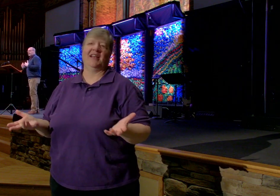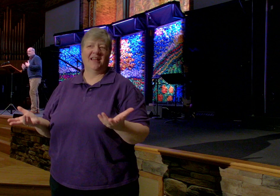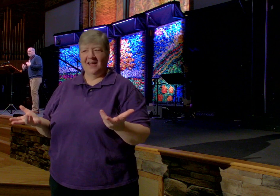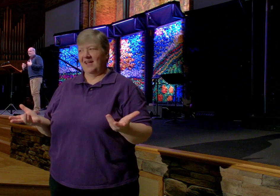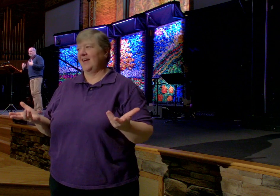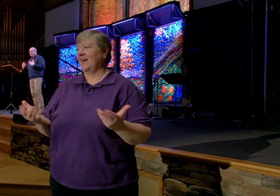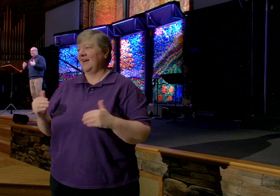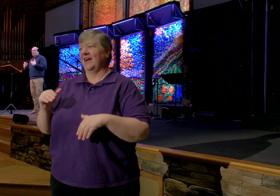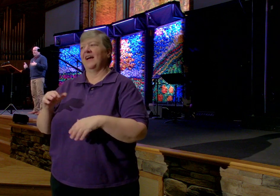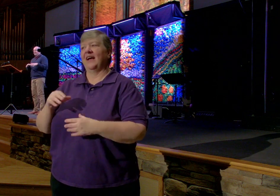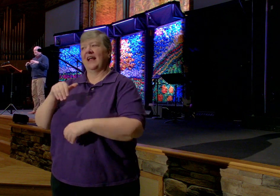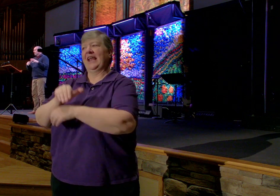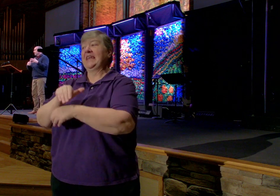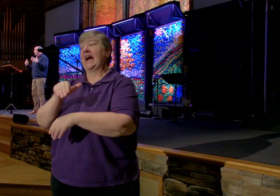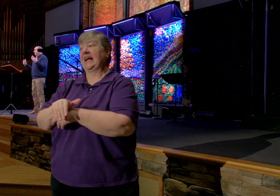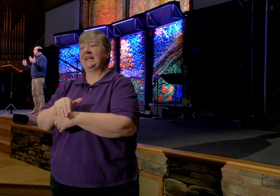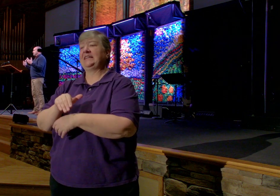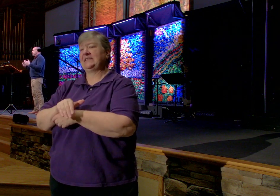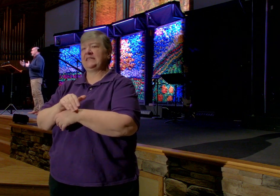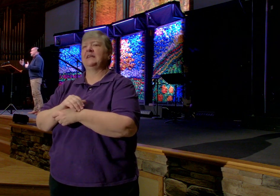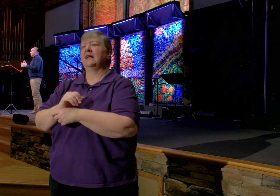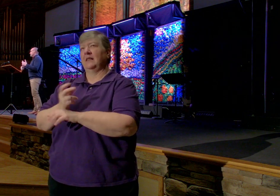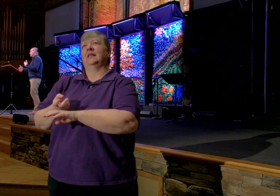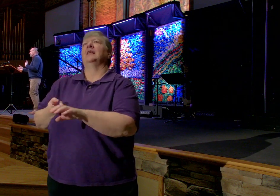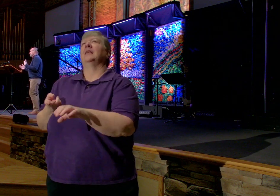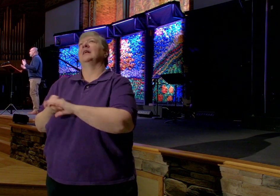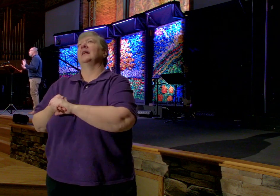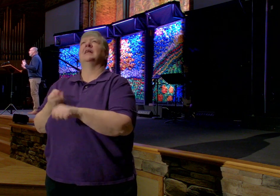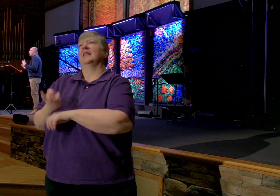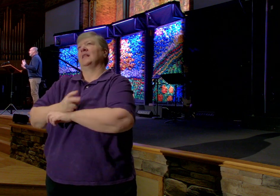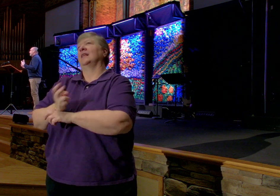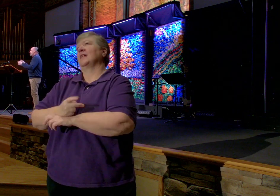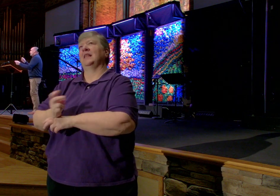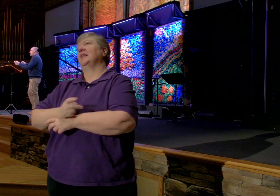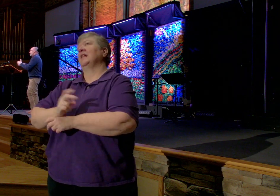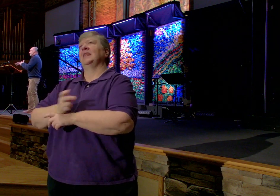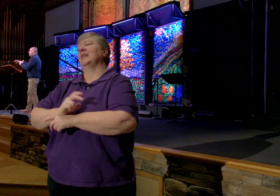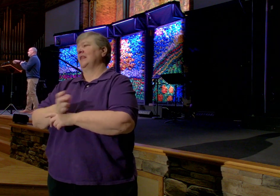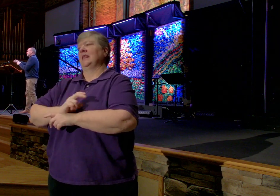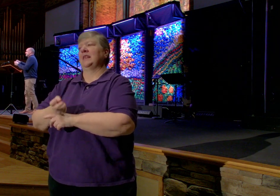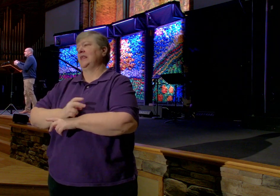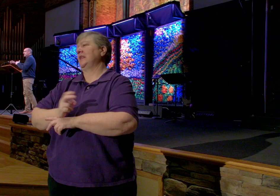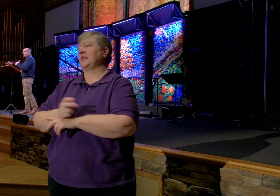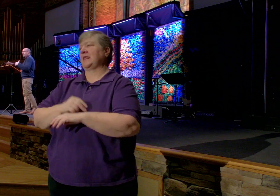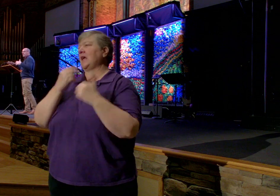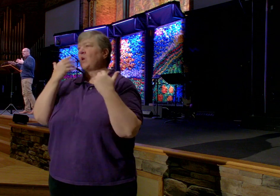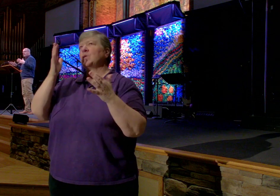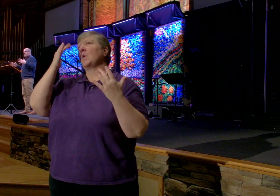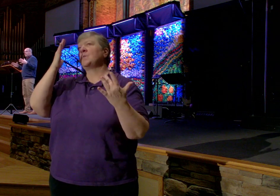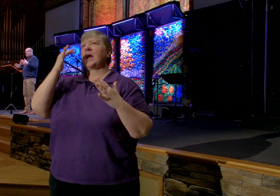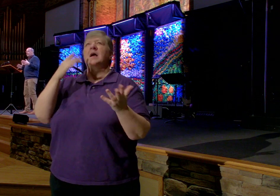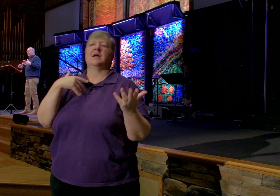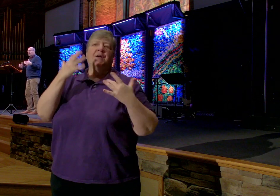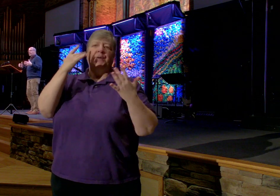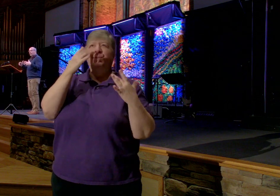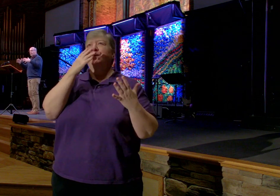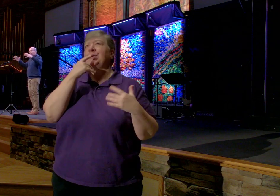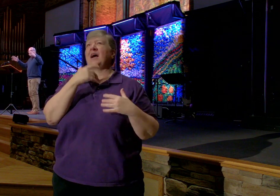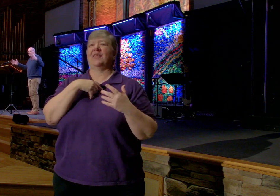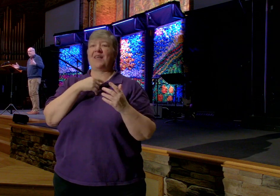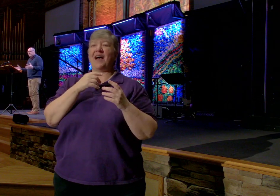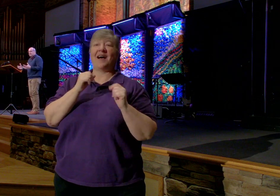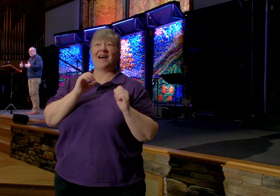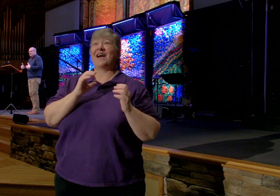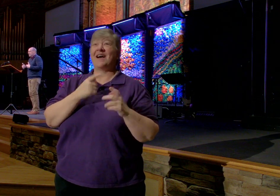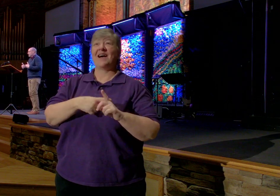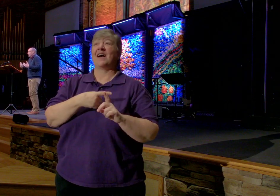except at nighttime, when he's really, really restless and doesn't understand why, or why the fun fix doesn't keep the